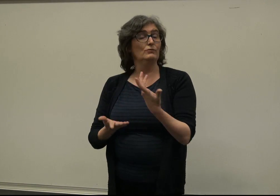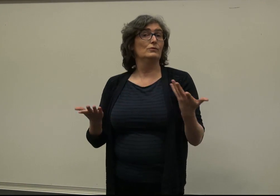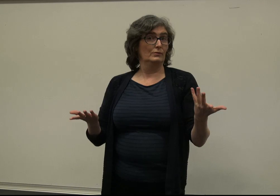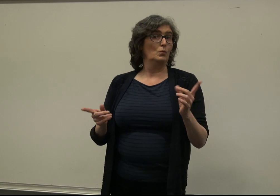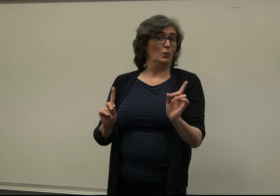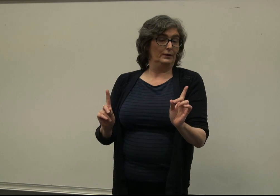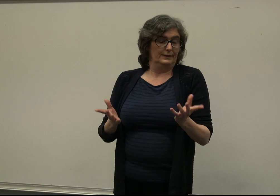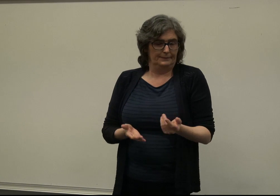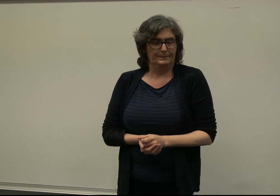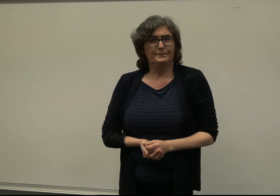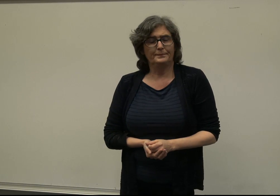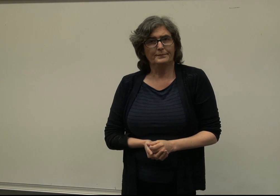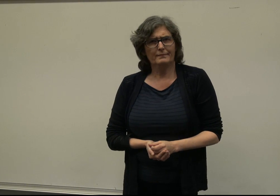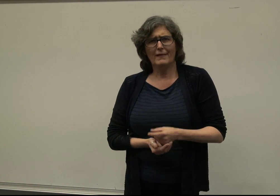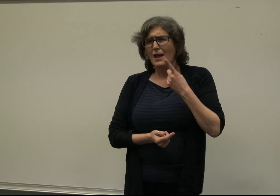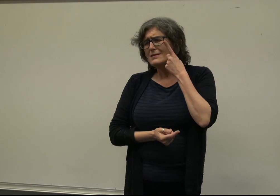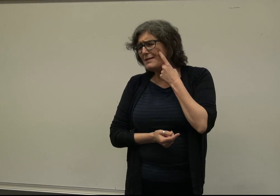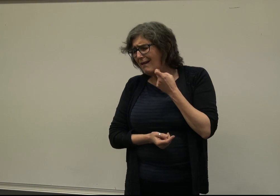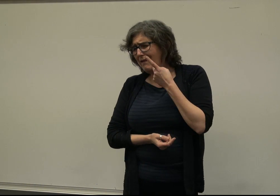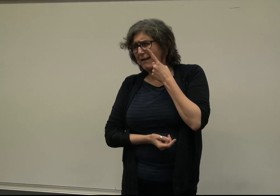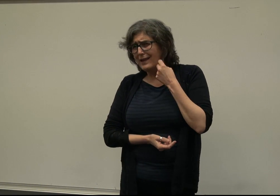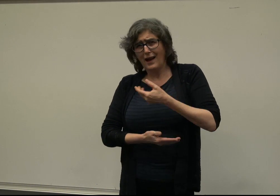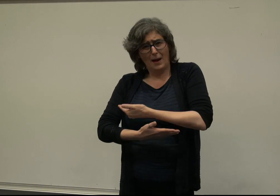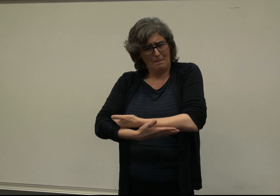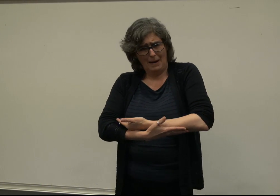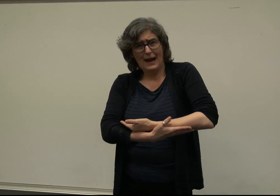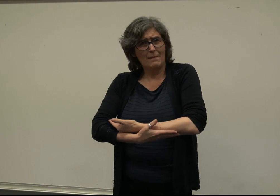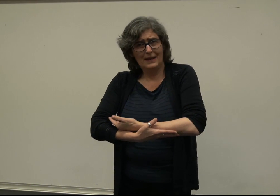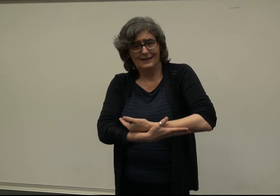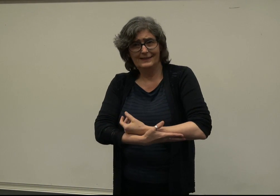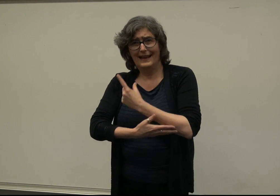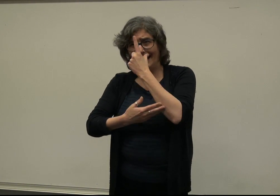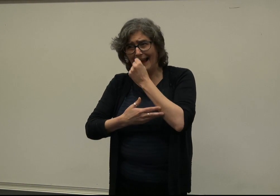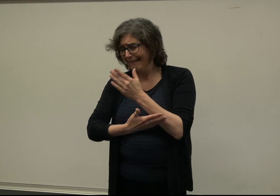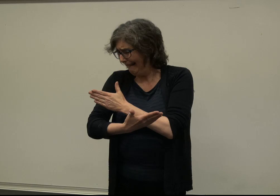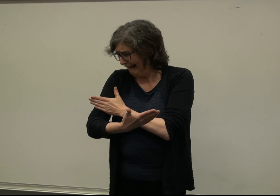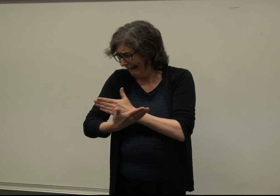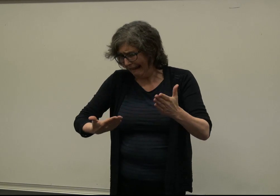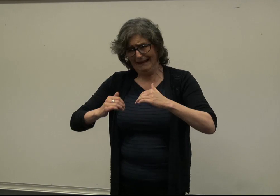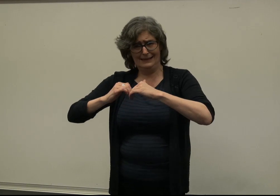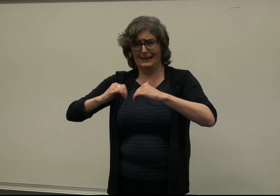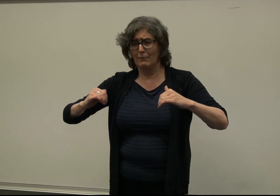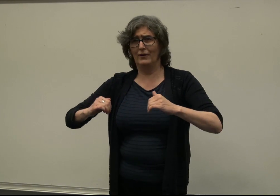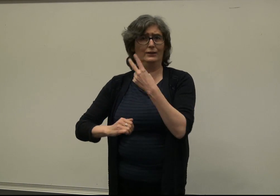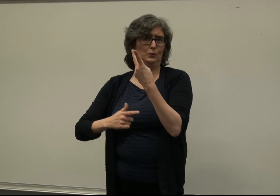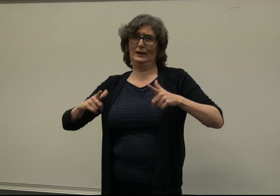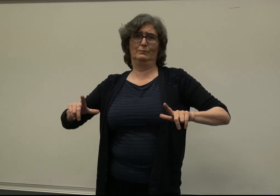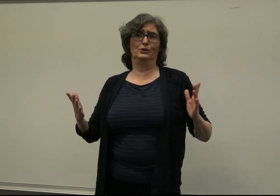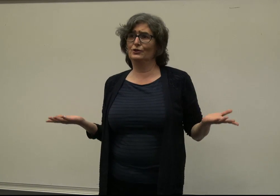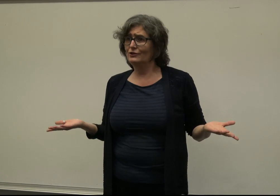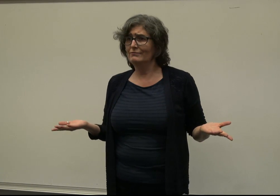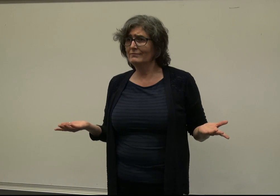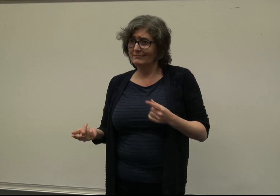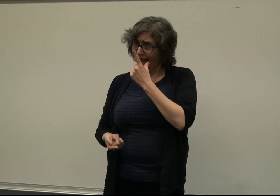even very young babies can separate their two languages. So most of this research has been